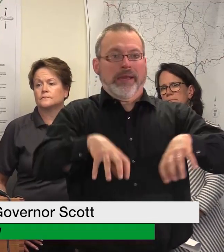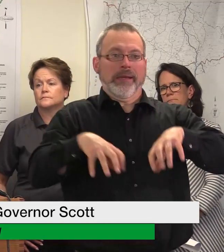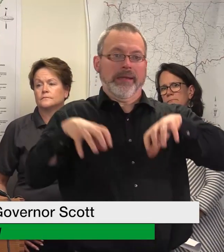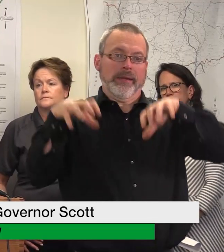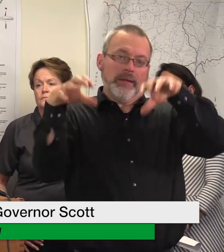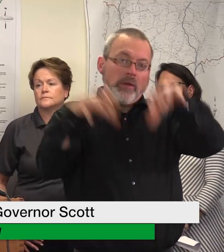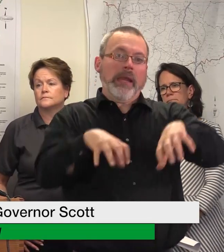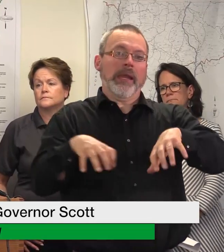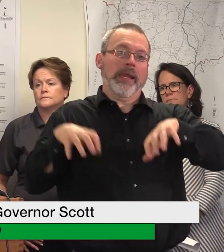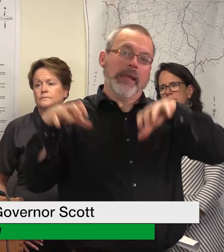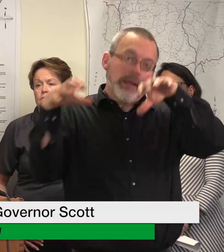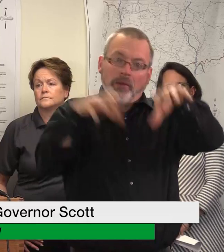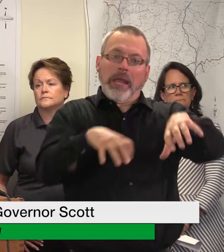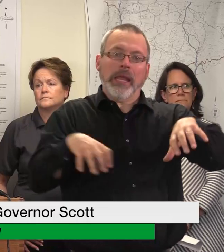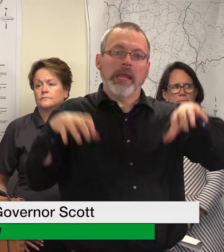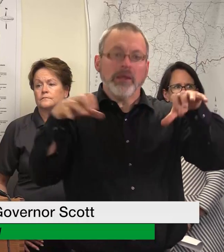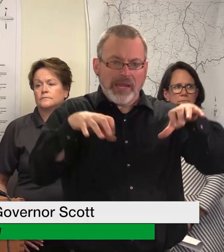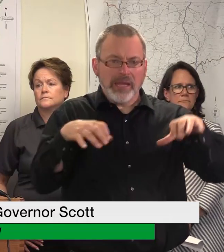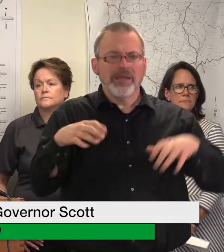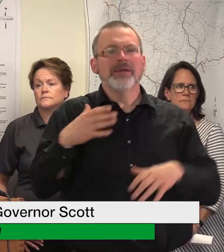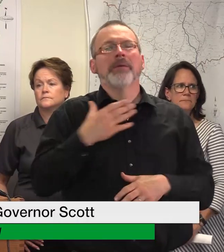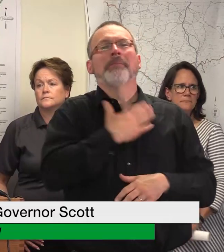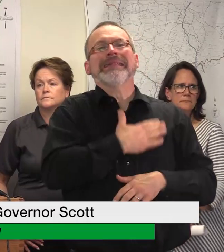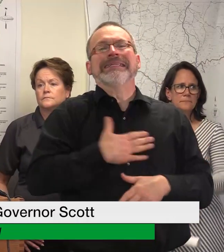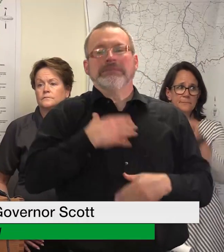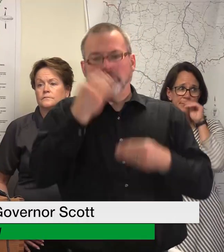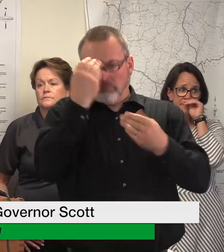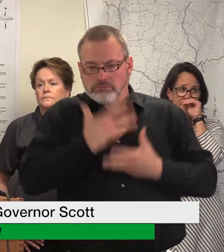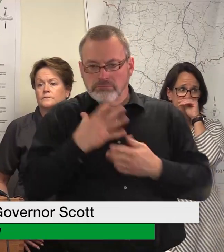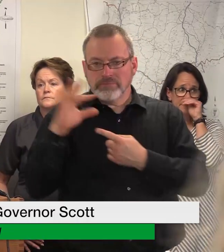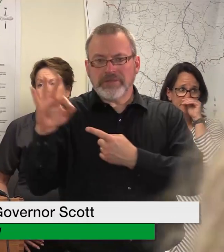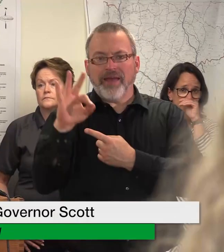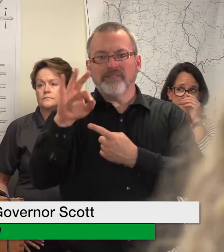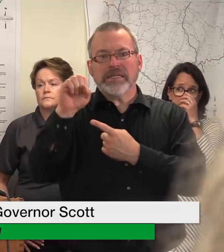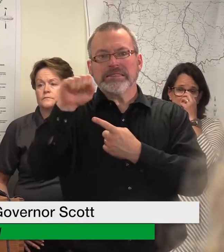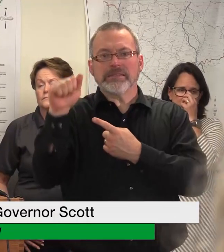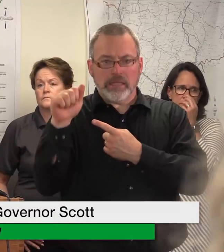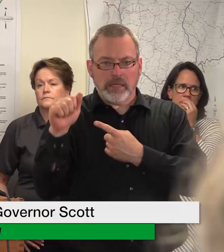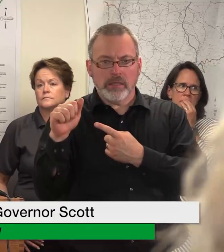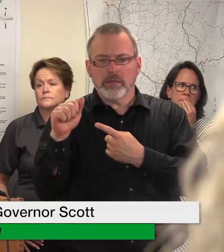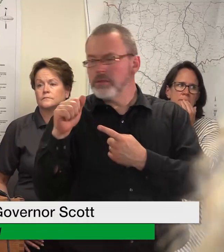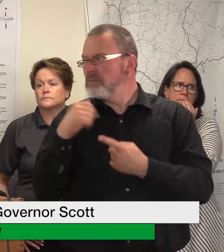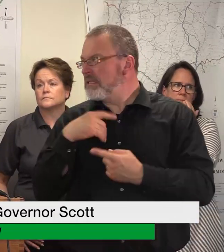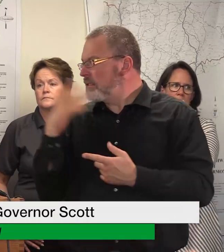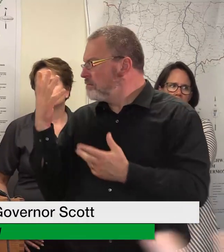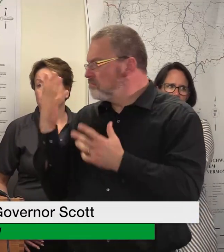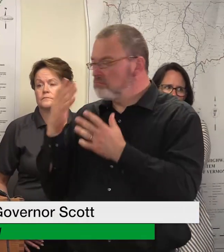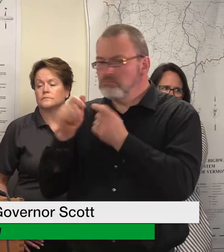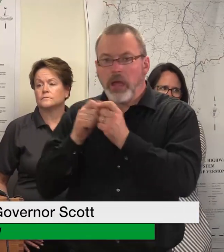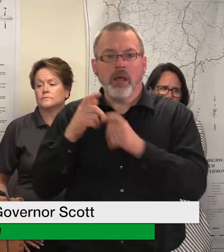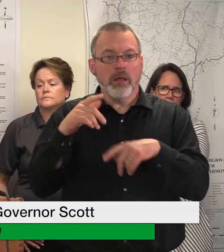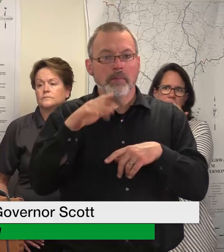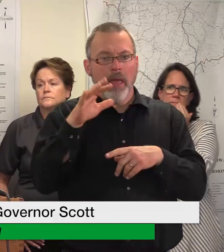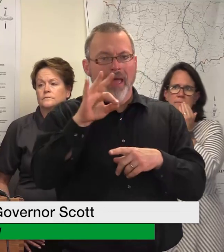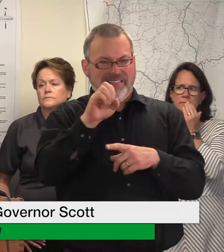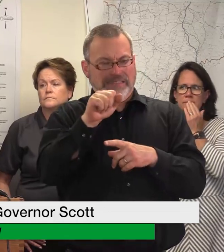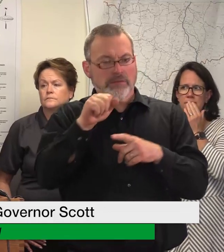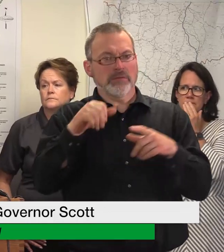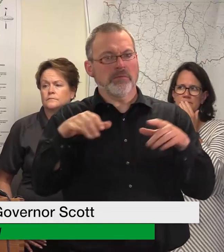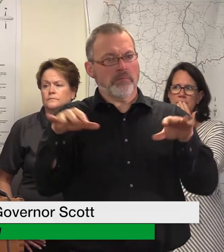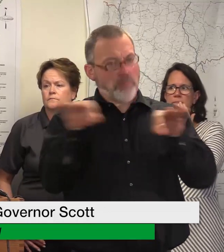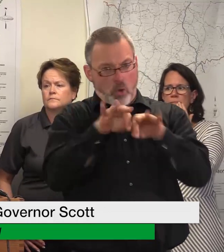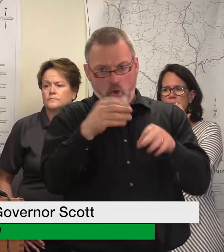should be reporting that to FSA. Ensign can correct me if I'm wrong, but I believe they're tallying that information as well,